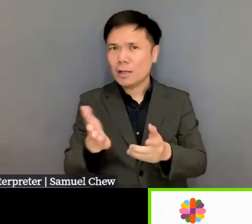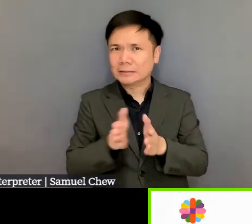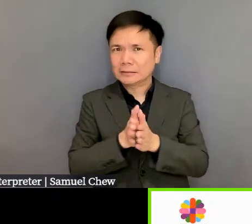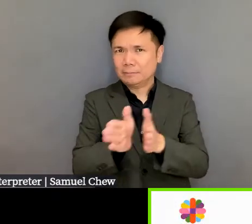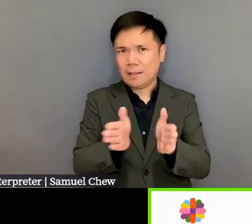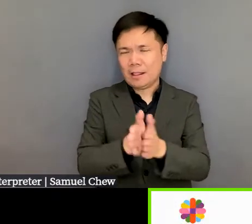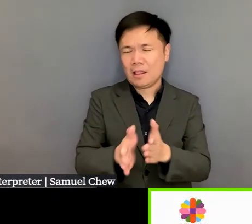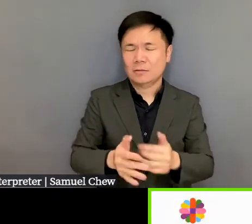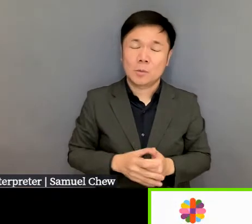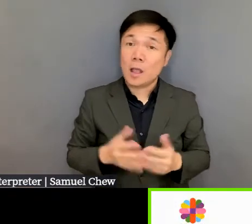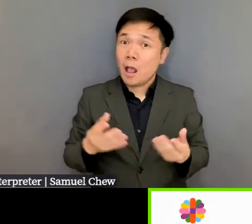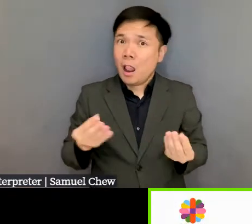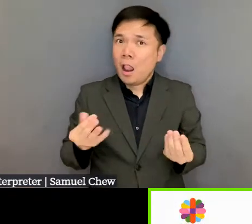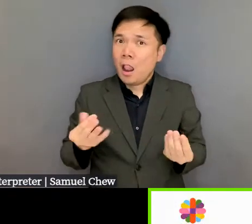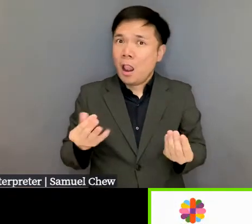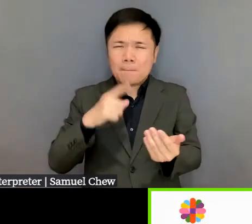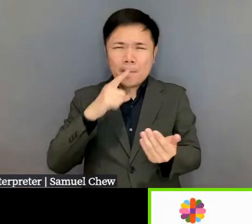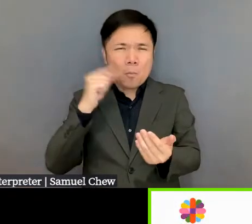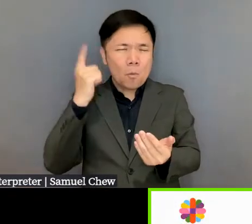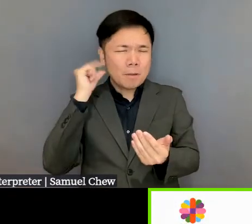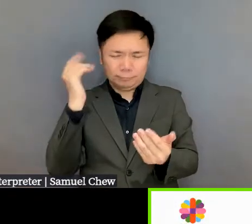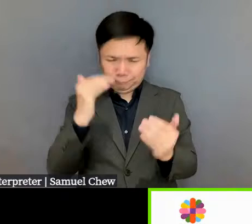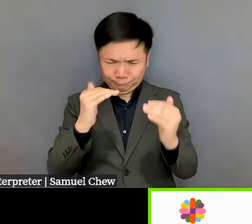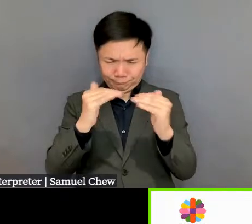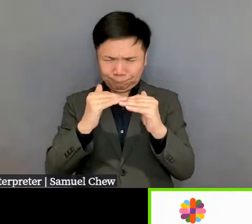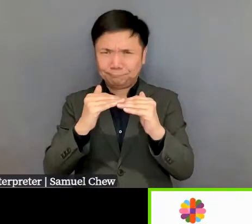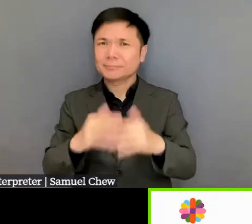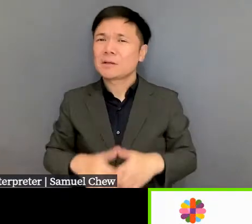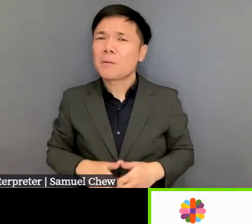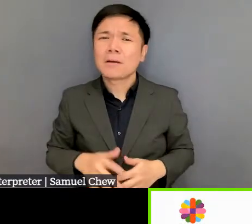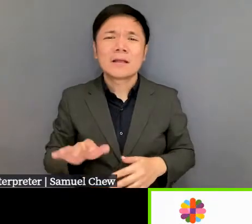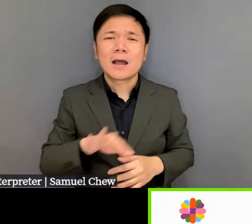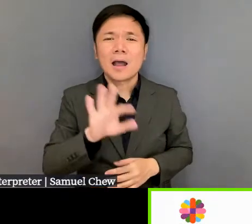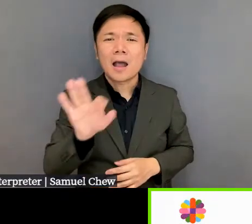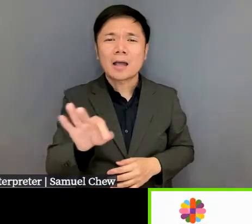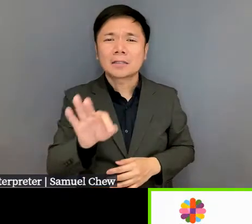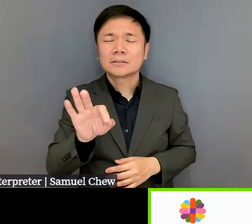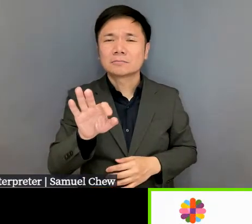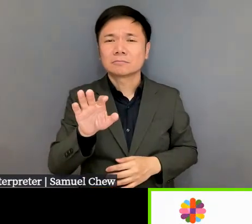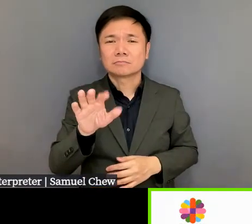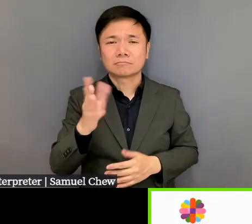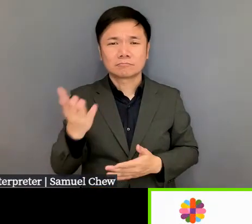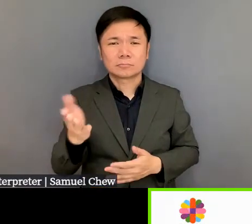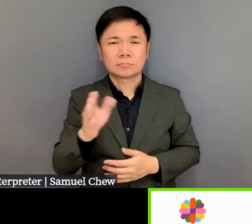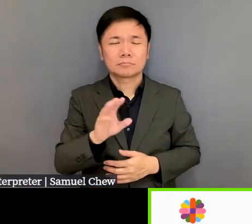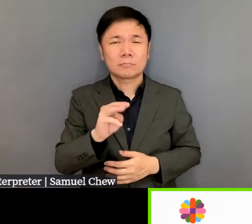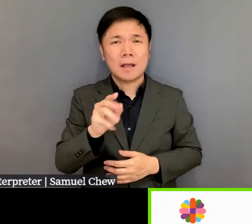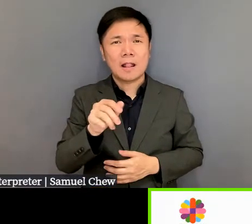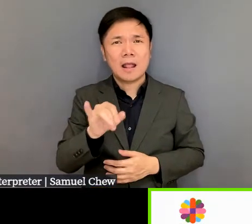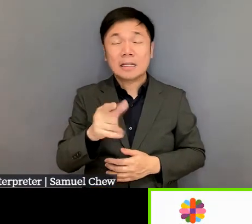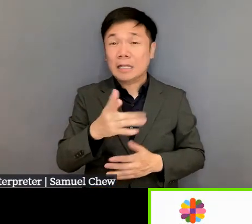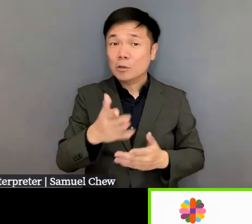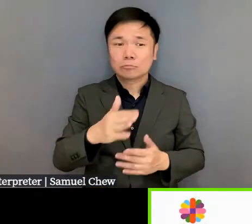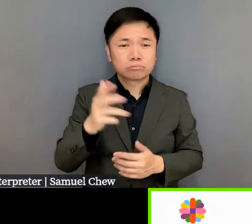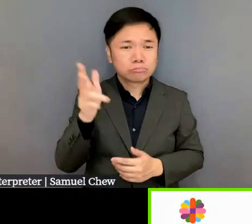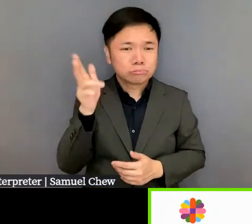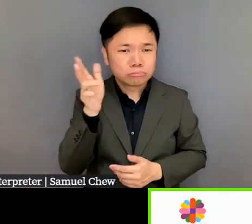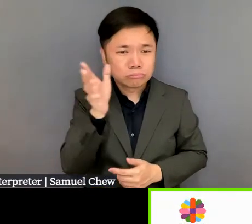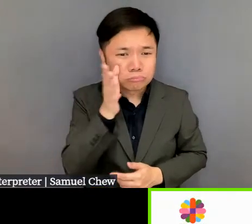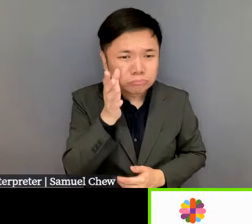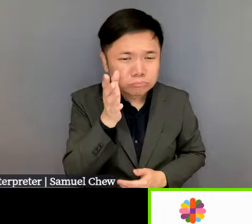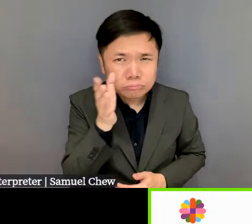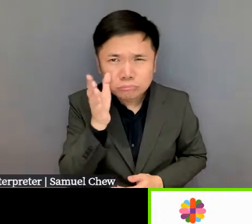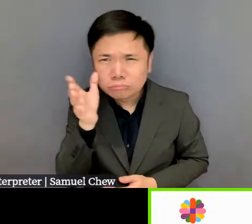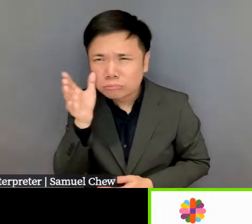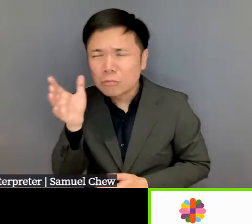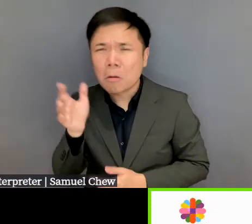gender equality. So I guess I would ask you, well, we have lots of people listening today who probably are